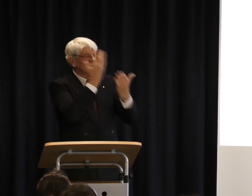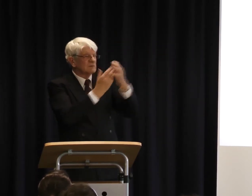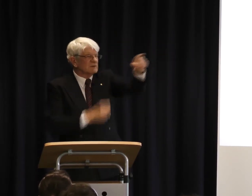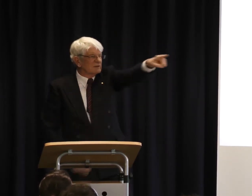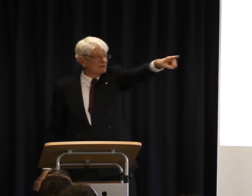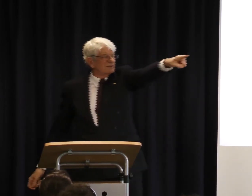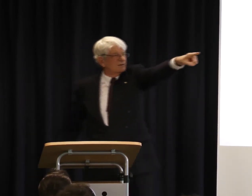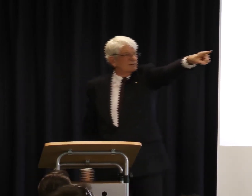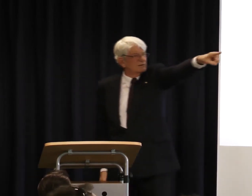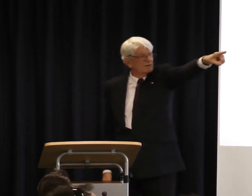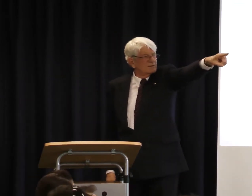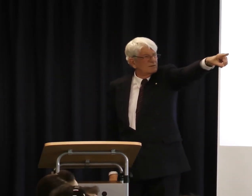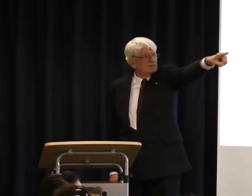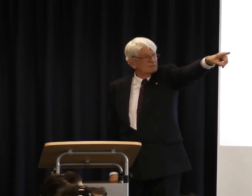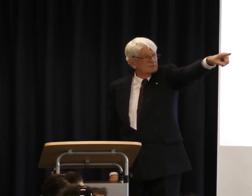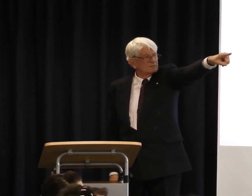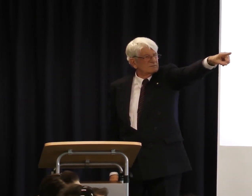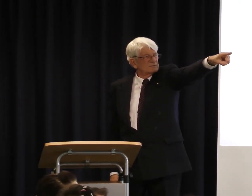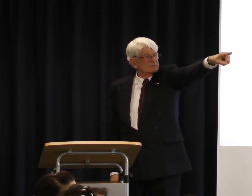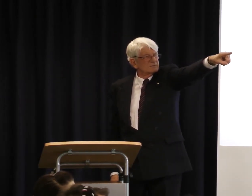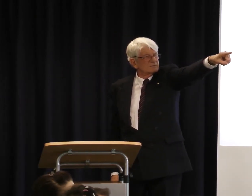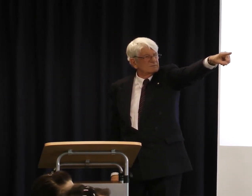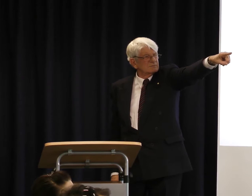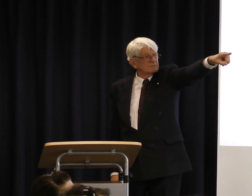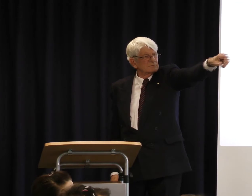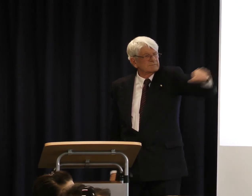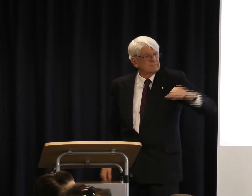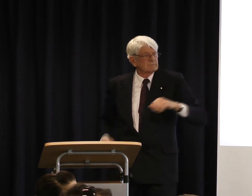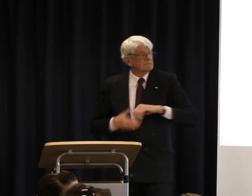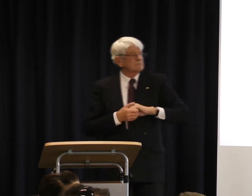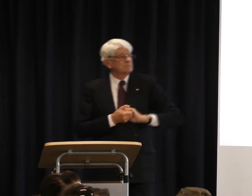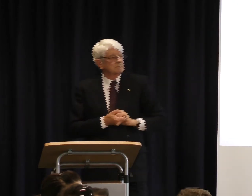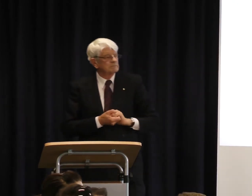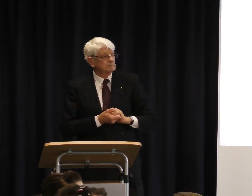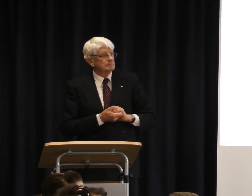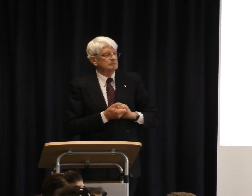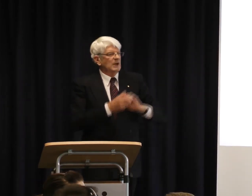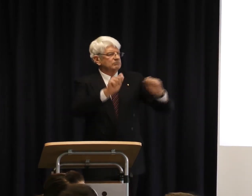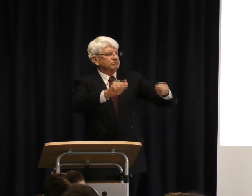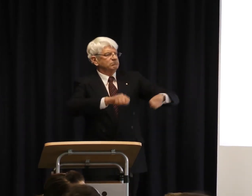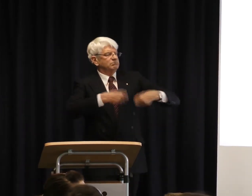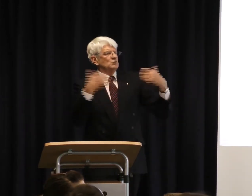in his honour. You can see at the back wall, there's John's photograph up there. This was presented